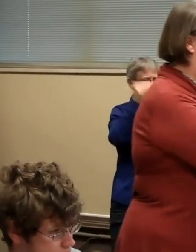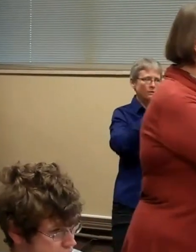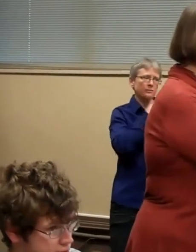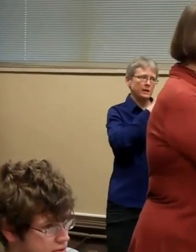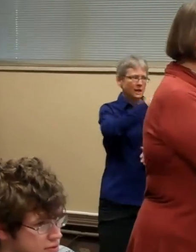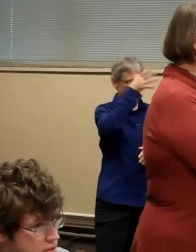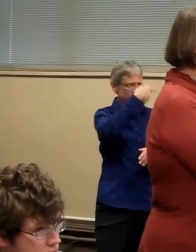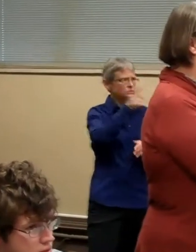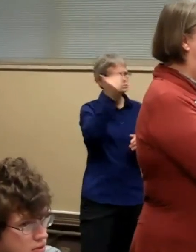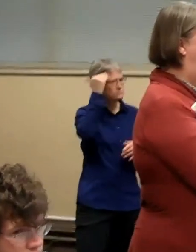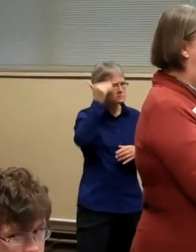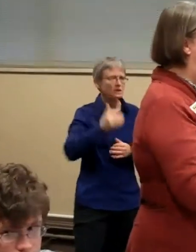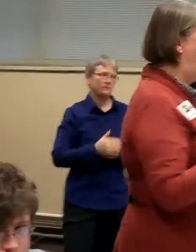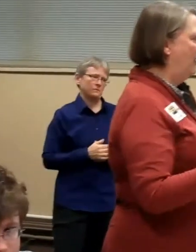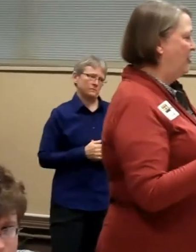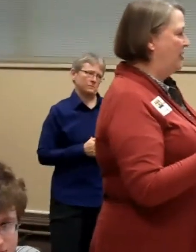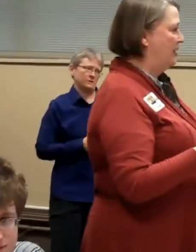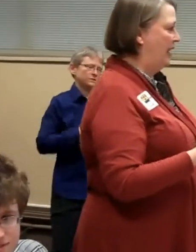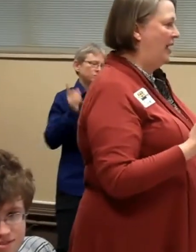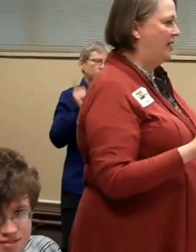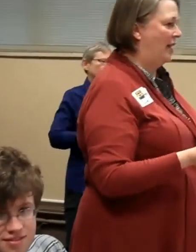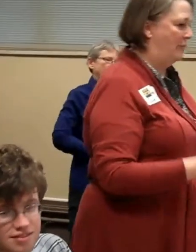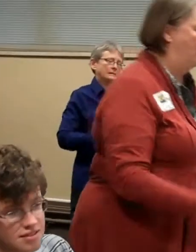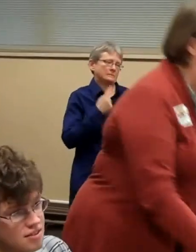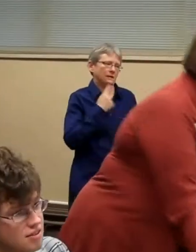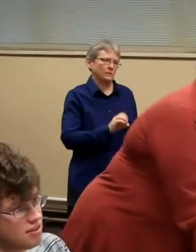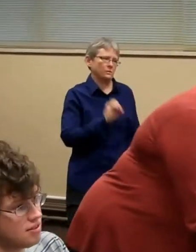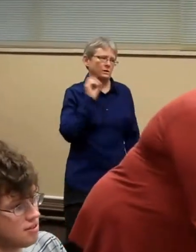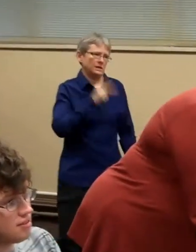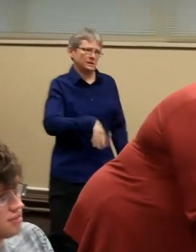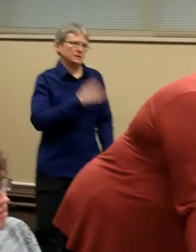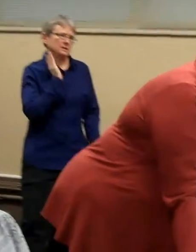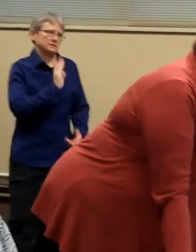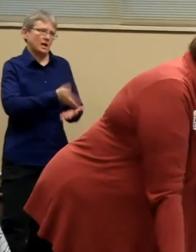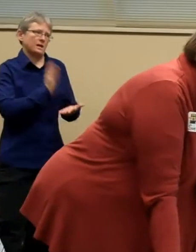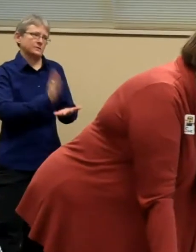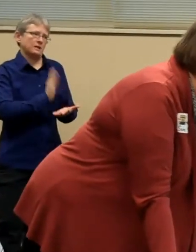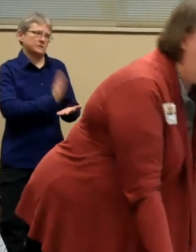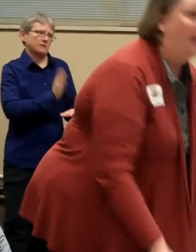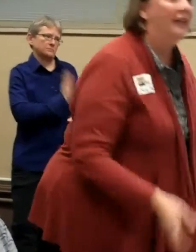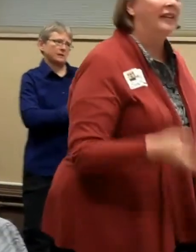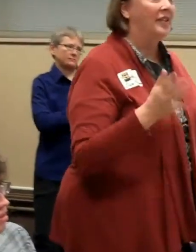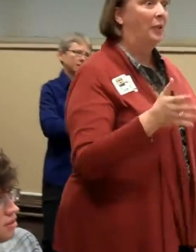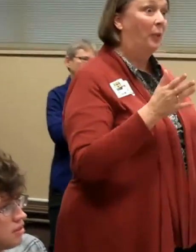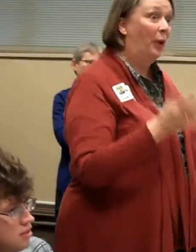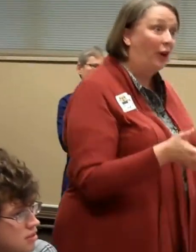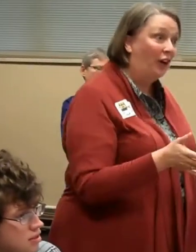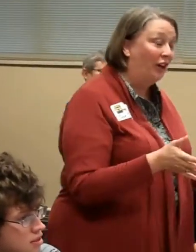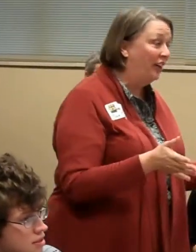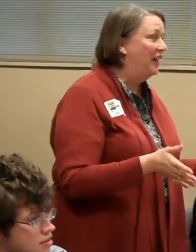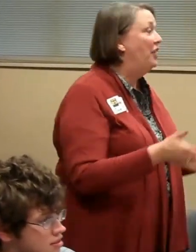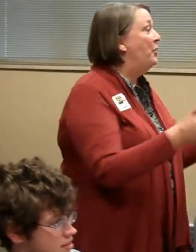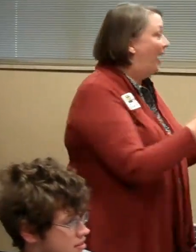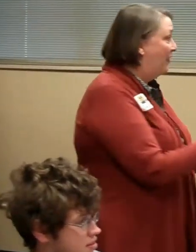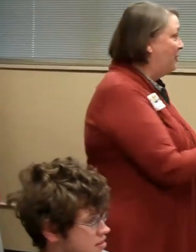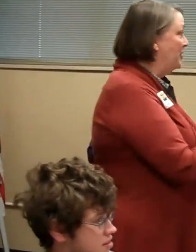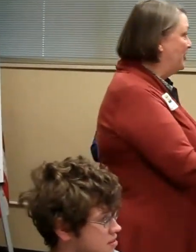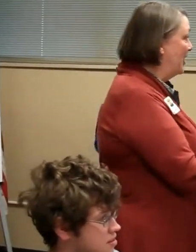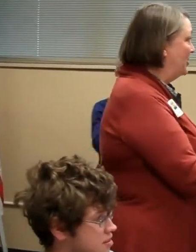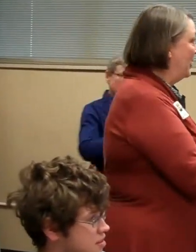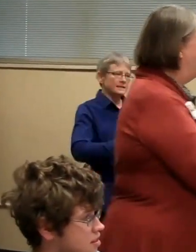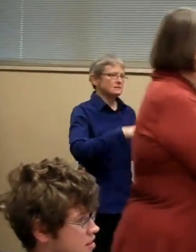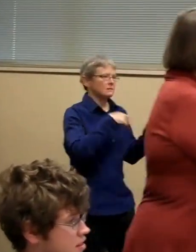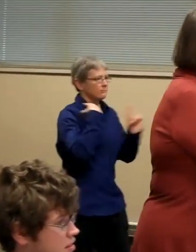of people with disabilities. You can't just say, stop doing that, stop doing that, stop doing that. It doesn't work. You have